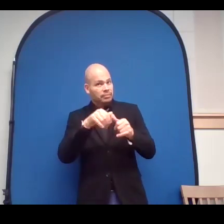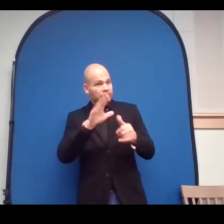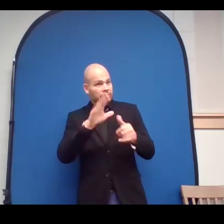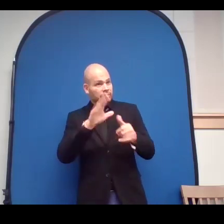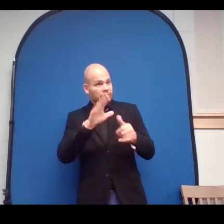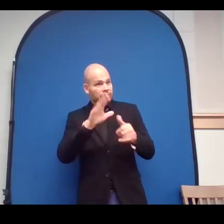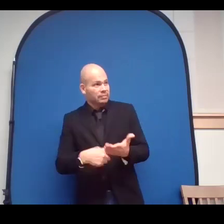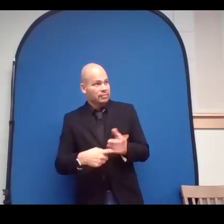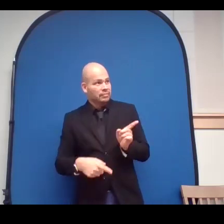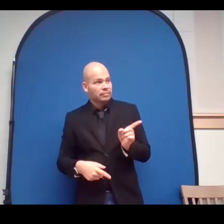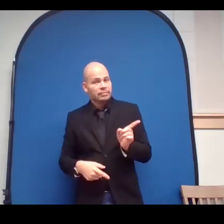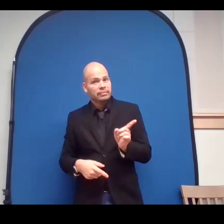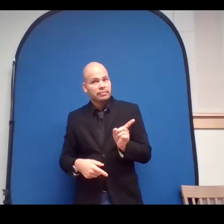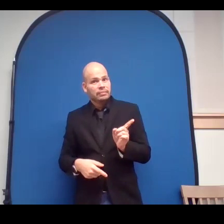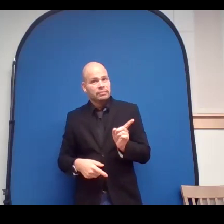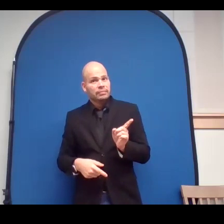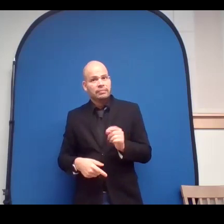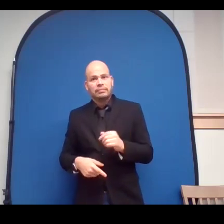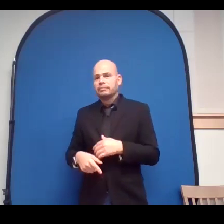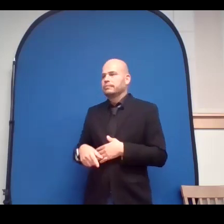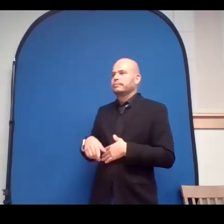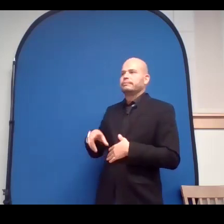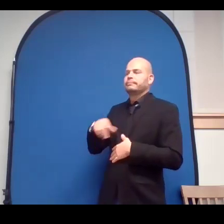Not my initial comment. No, that was not what